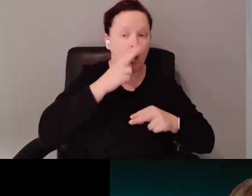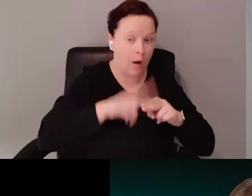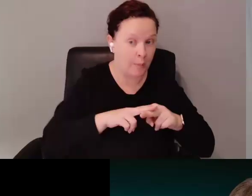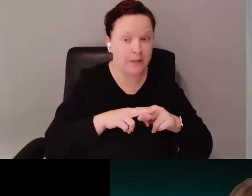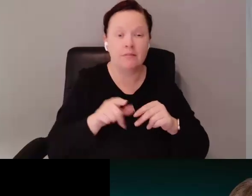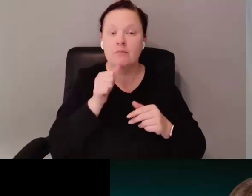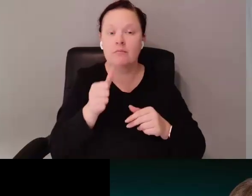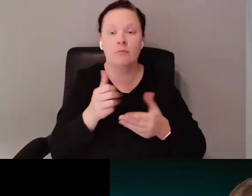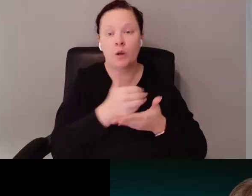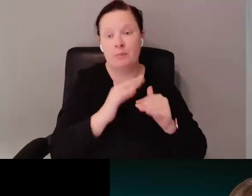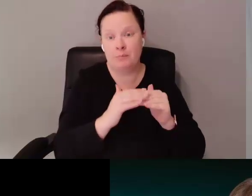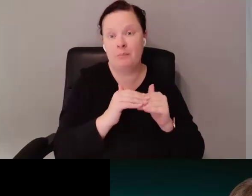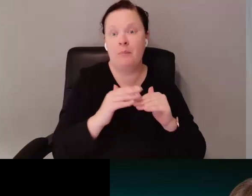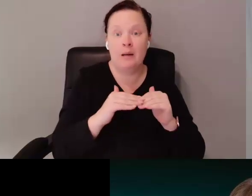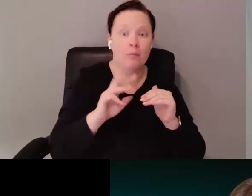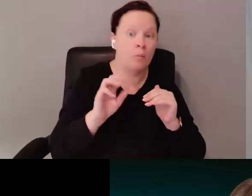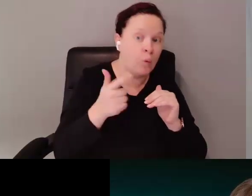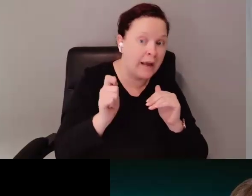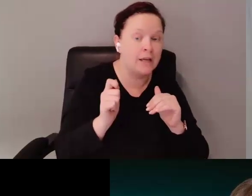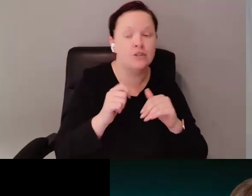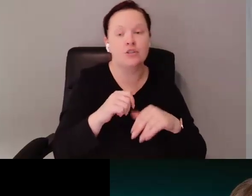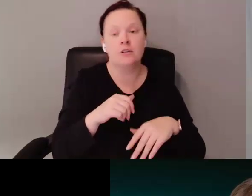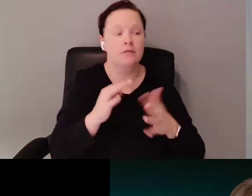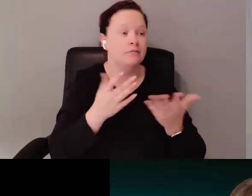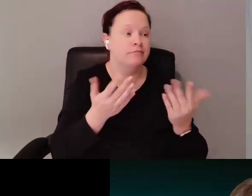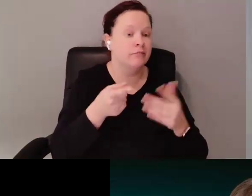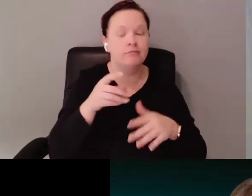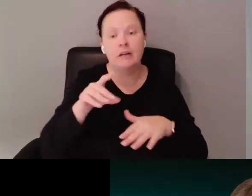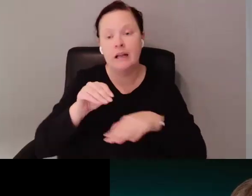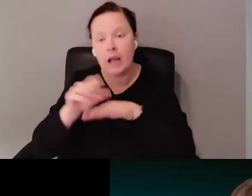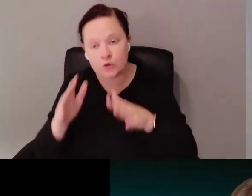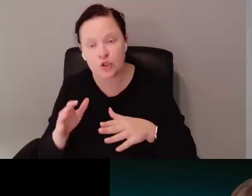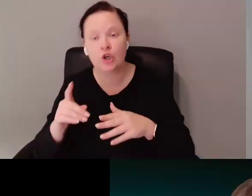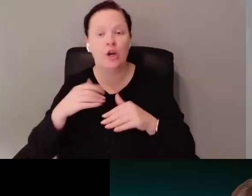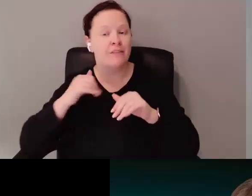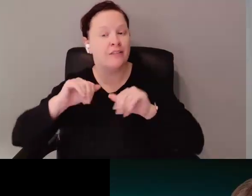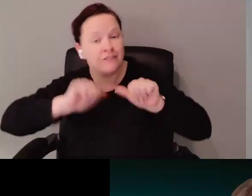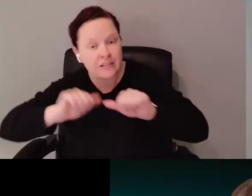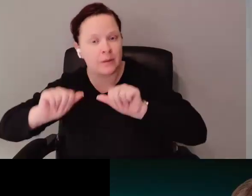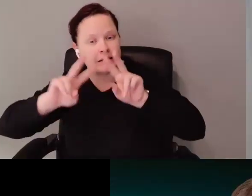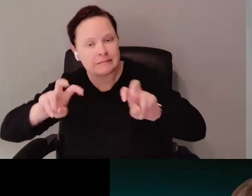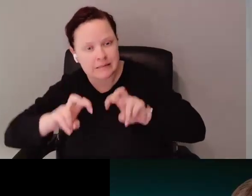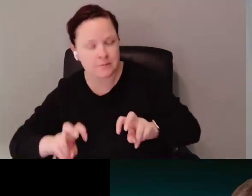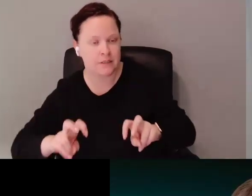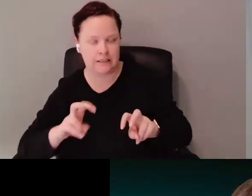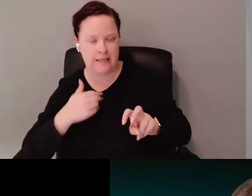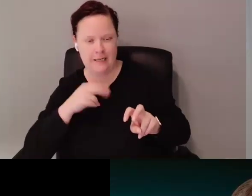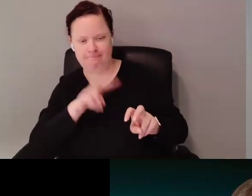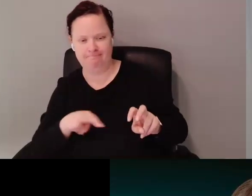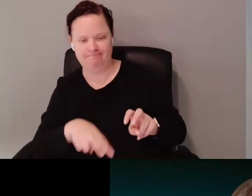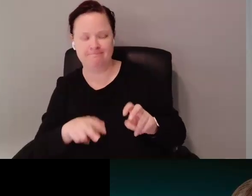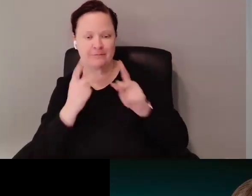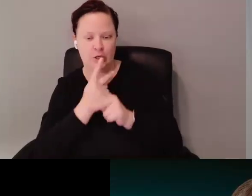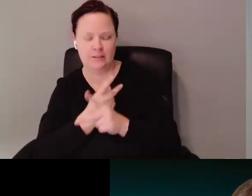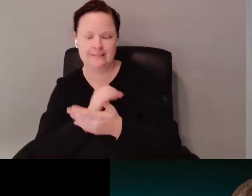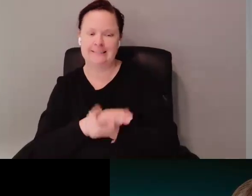making at least minimum wage, if you're a counselor or if you have a feasibility assessment done and it's determined that